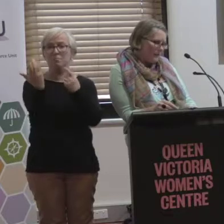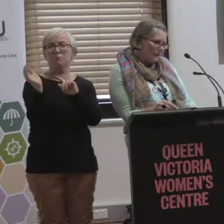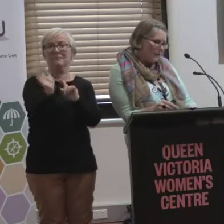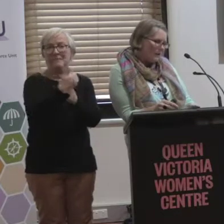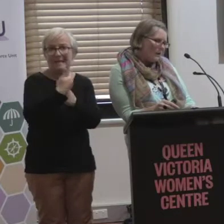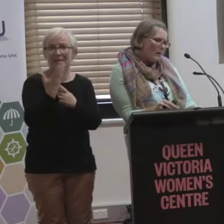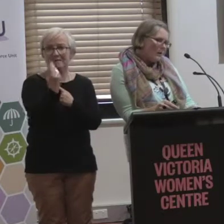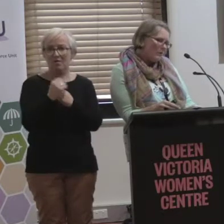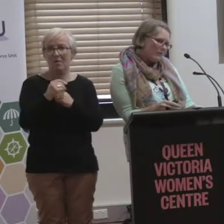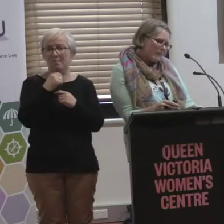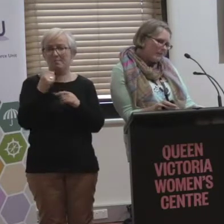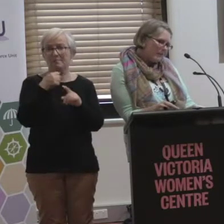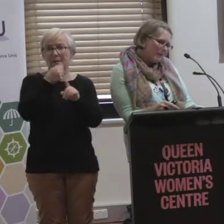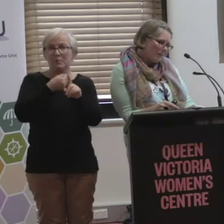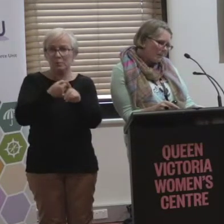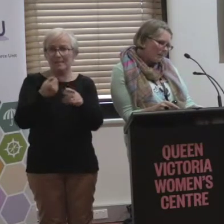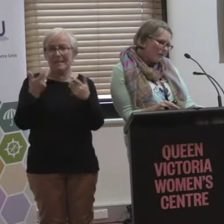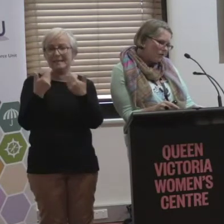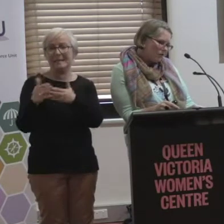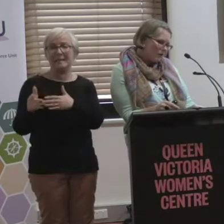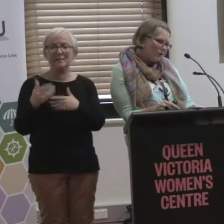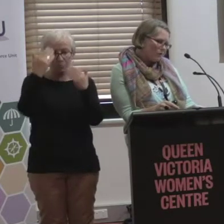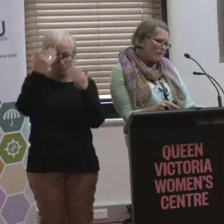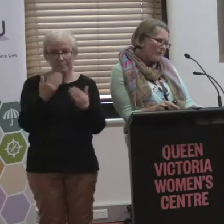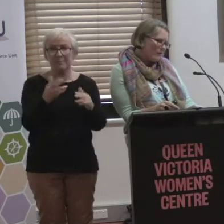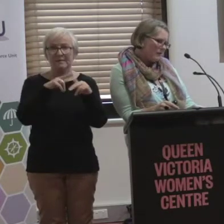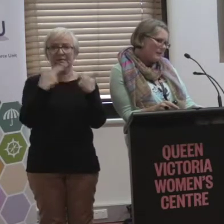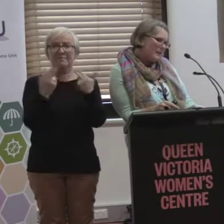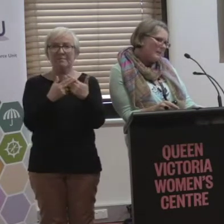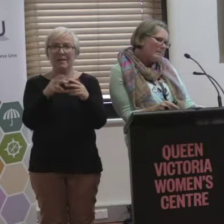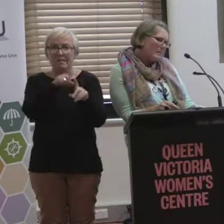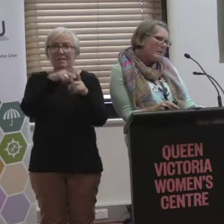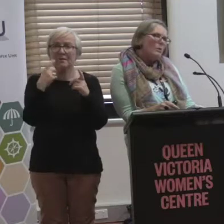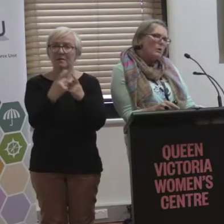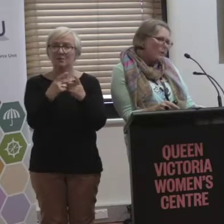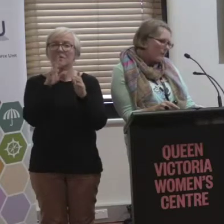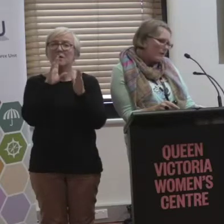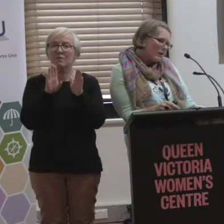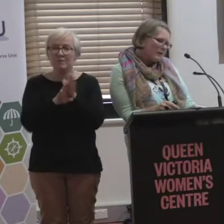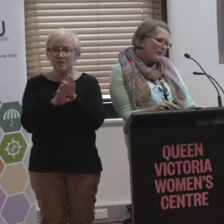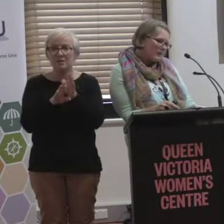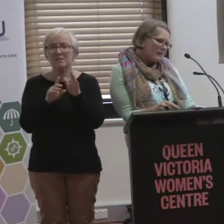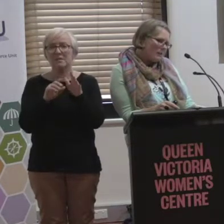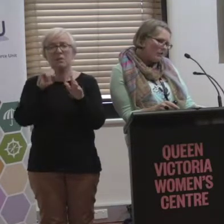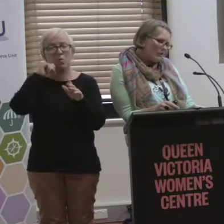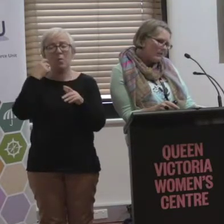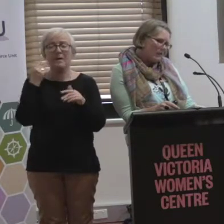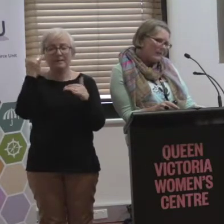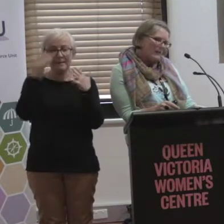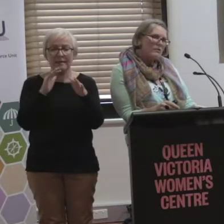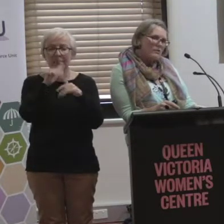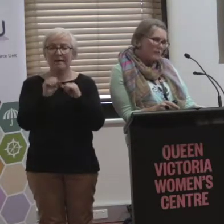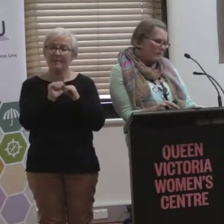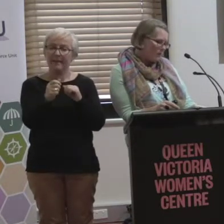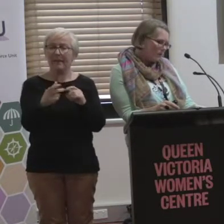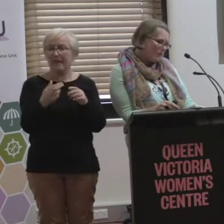exploitation and neglect, will respect family relationships, culture and confidentiality, will always try to consider the wishes and the